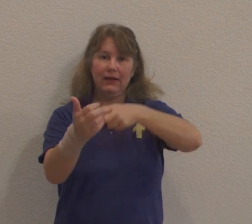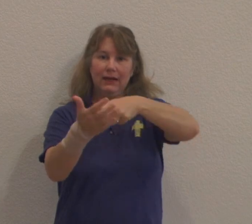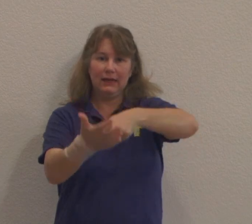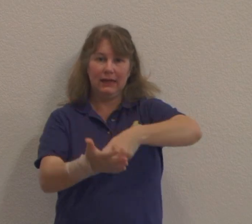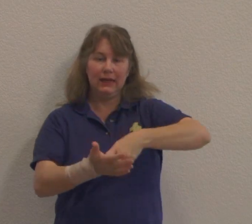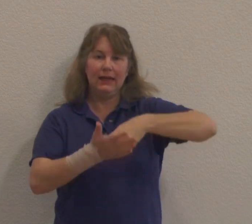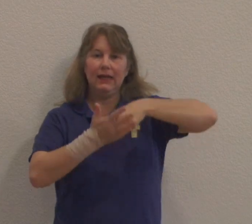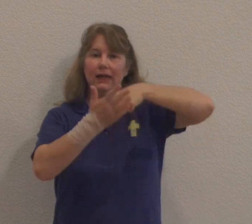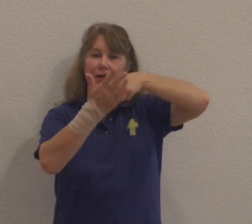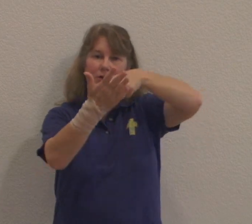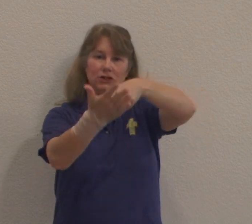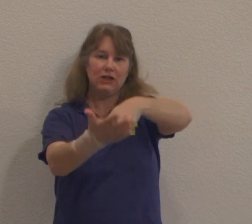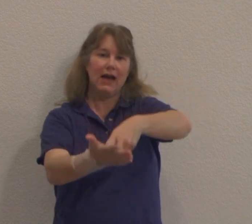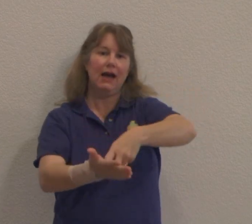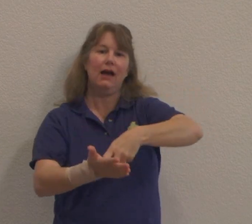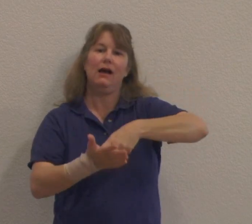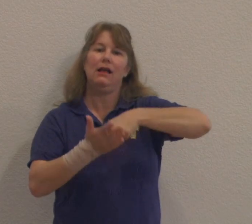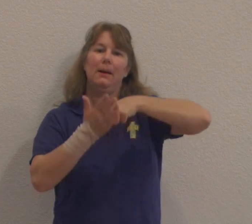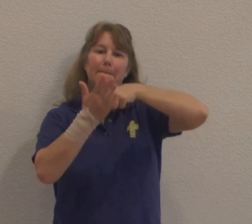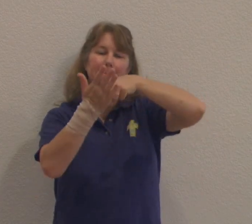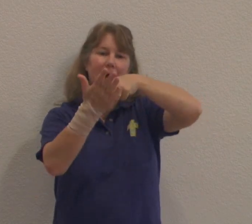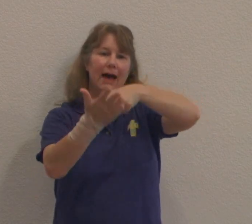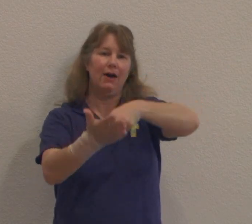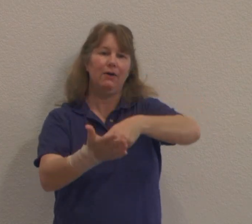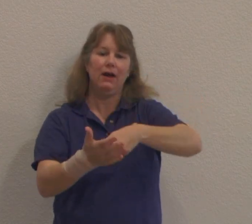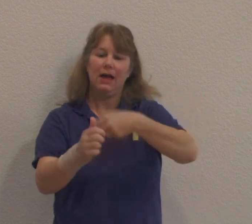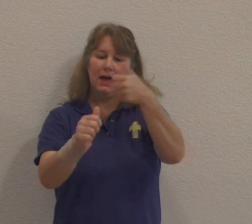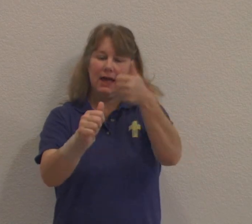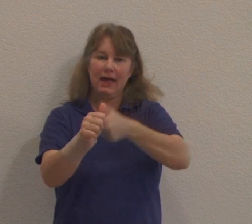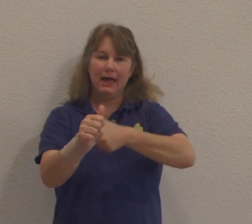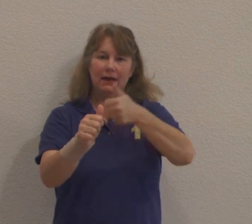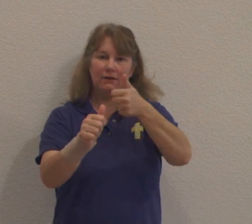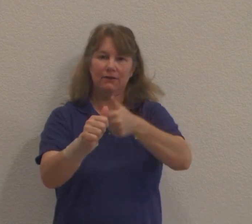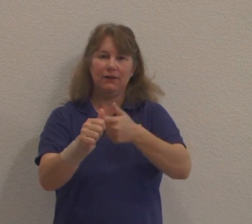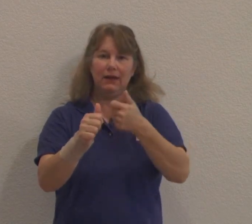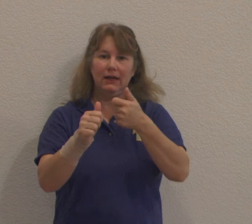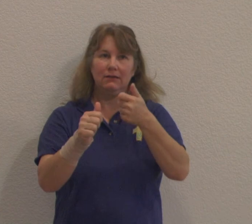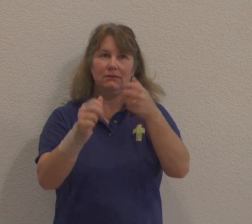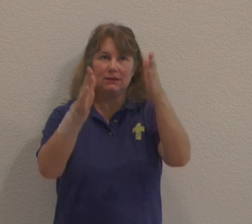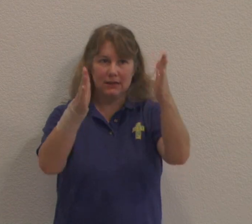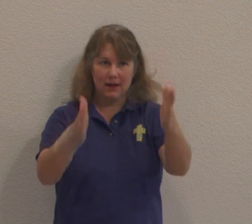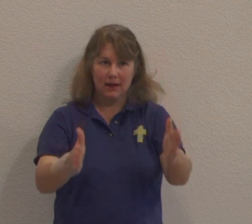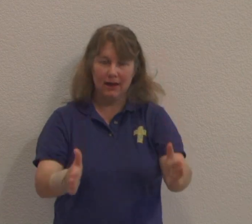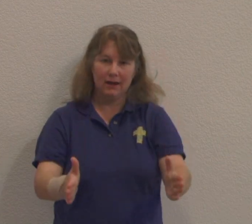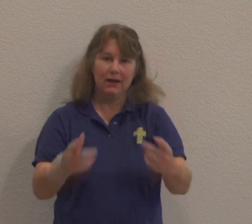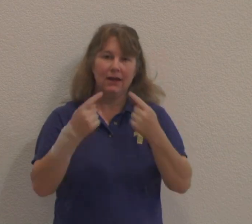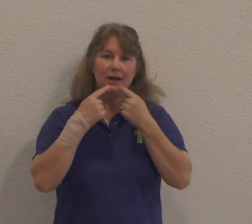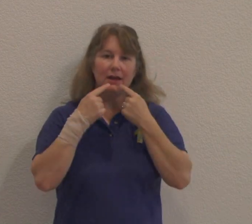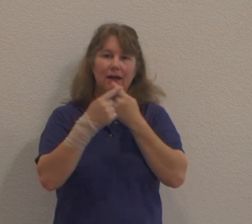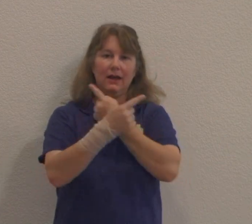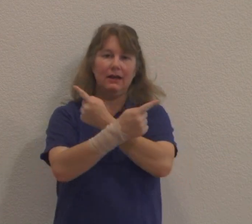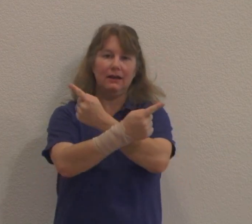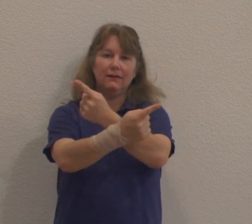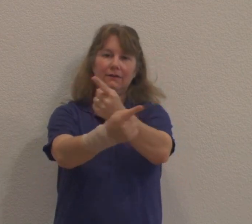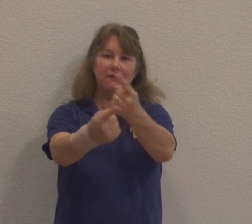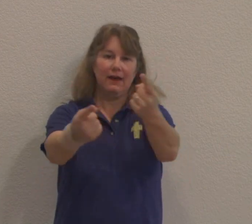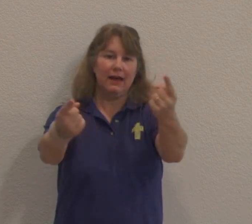Every knee shall bow, every tongue